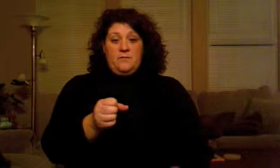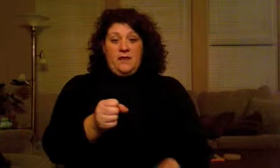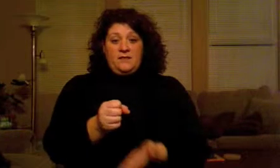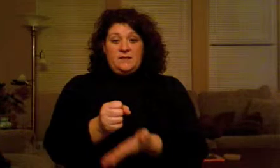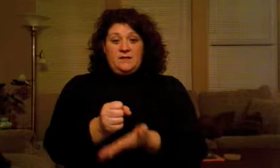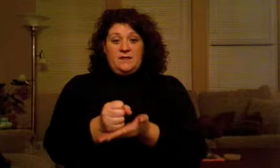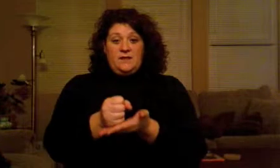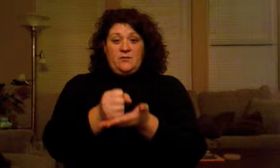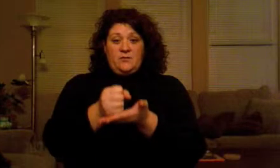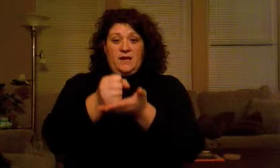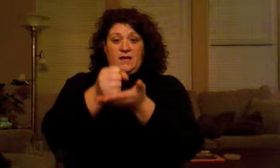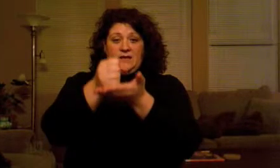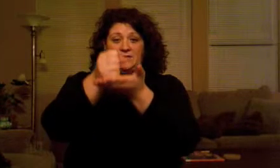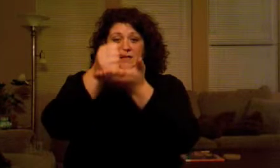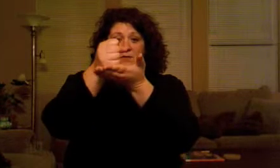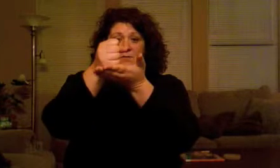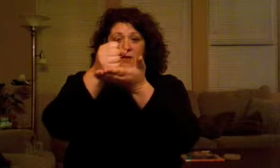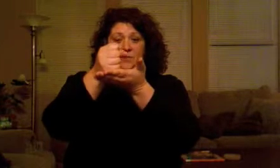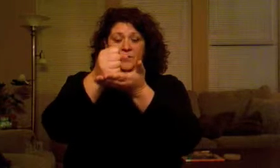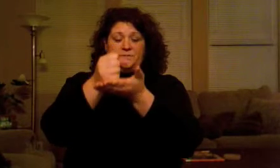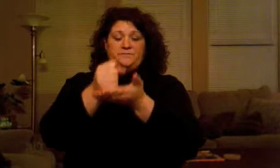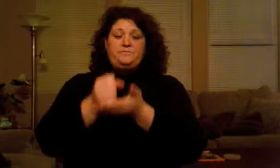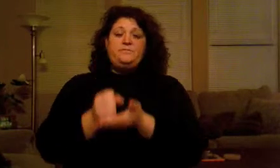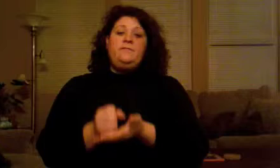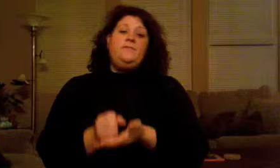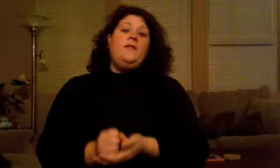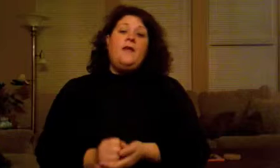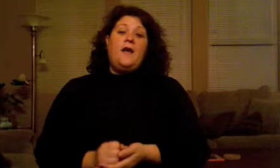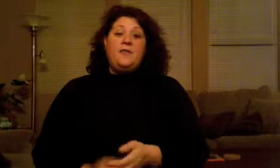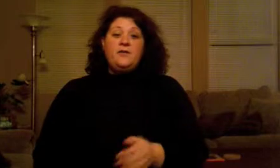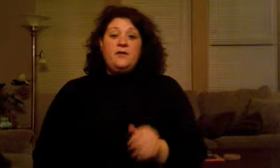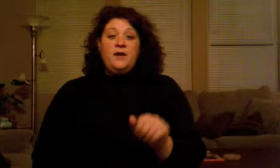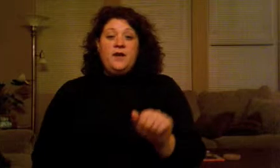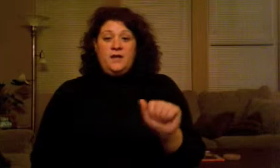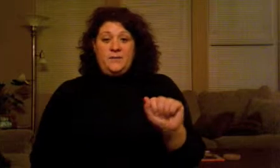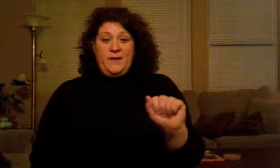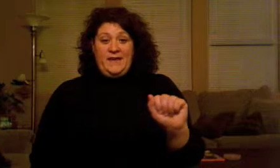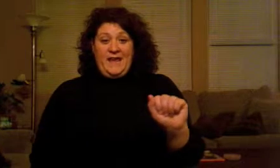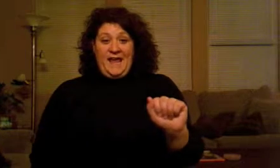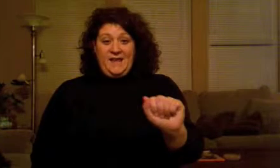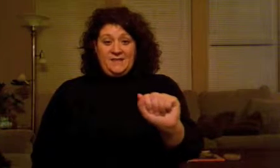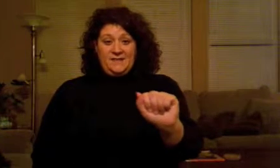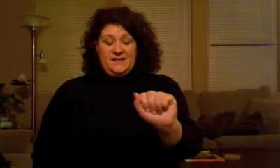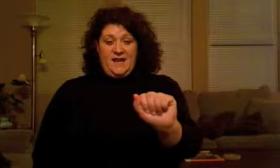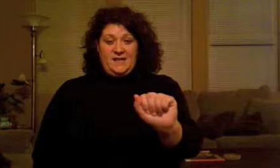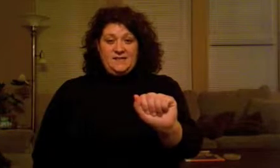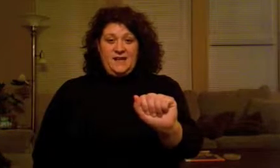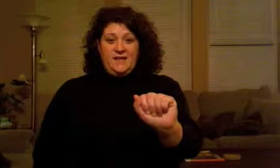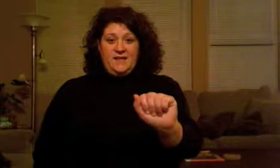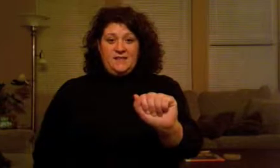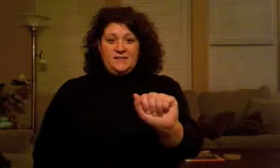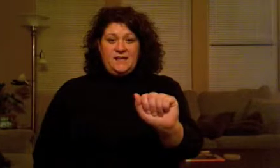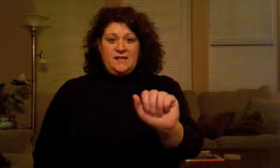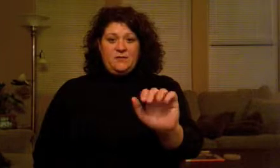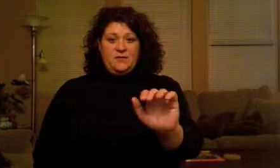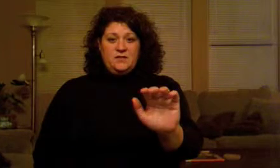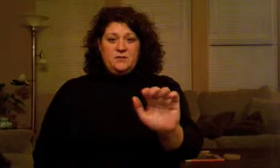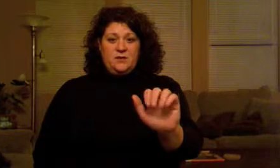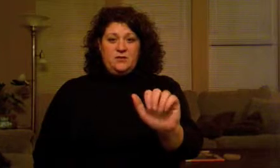make this, and then your right hand lifts it up, help. Other, you make an A. This is an A sign in sign language, where you